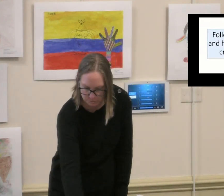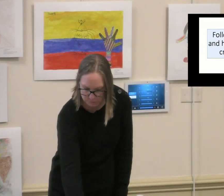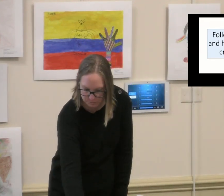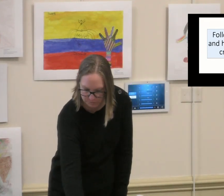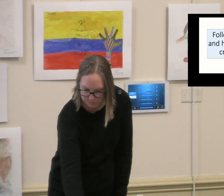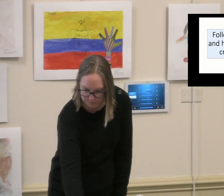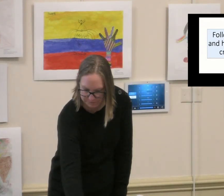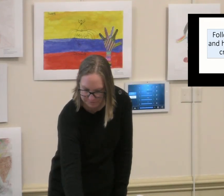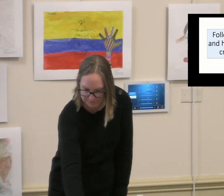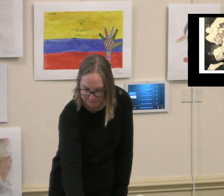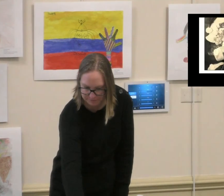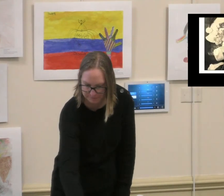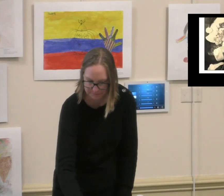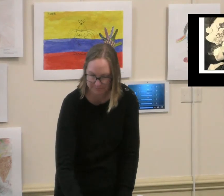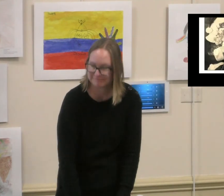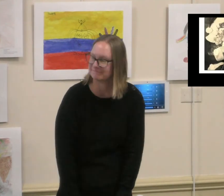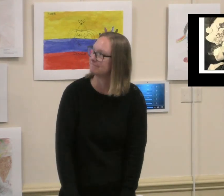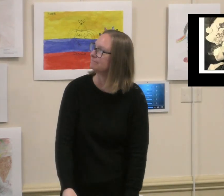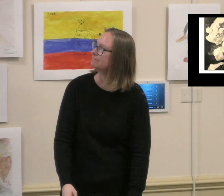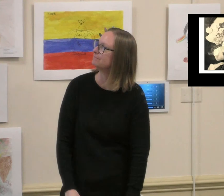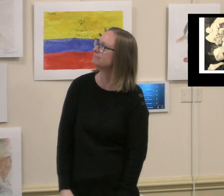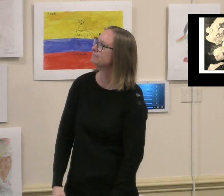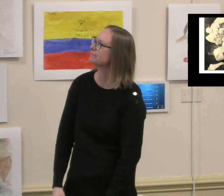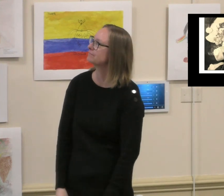deaf content creator or teacher of ASL.